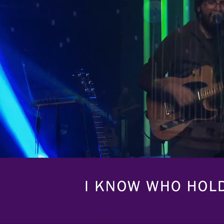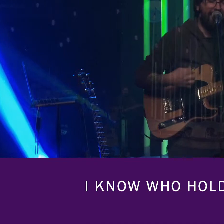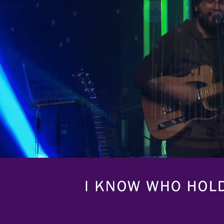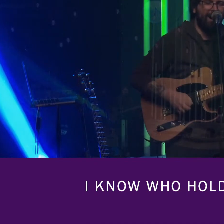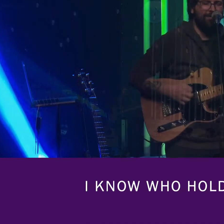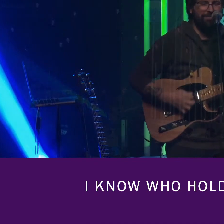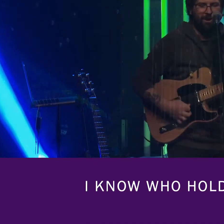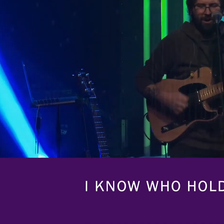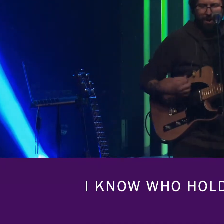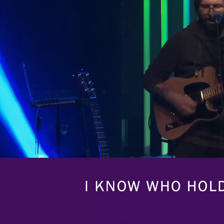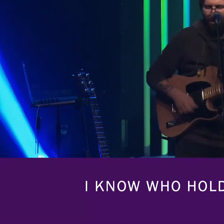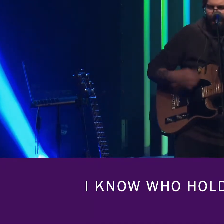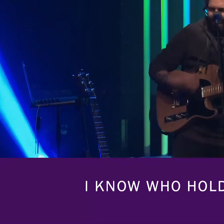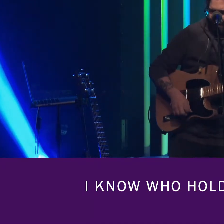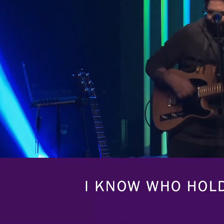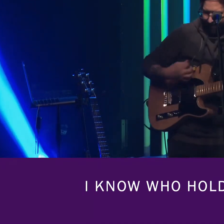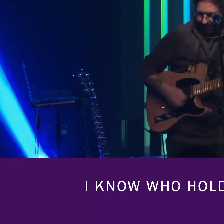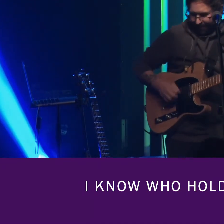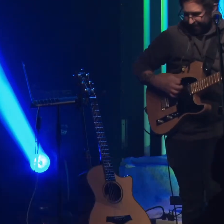tomorrow.